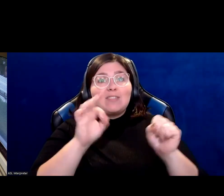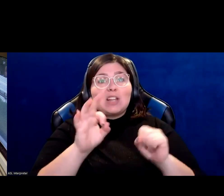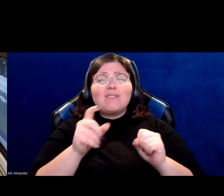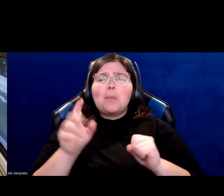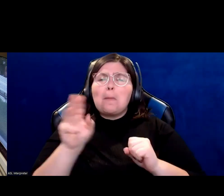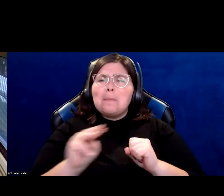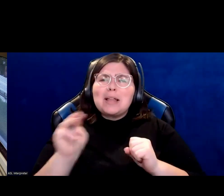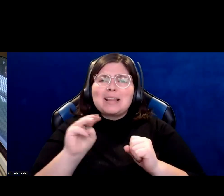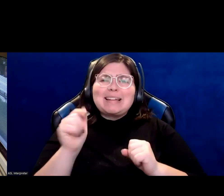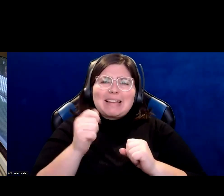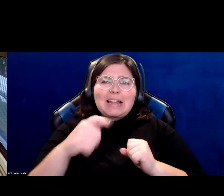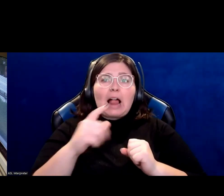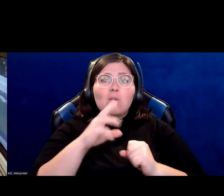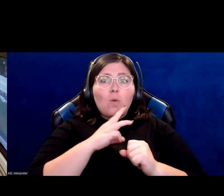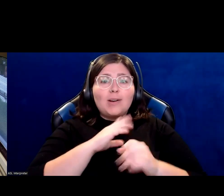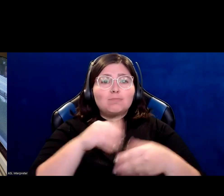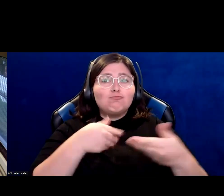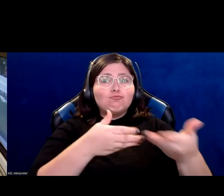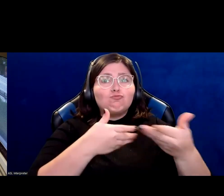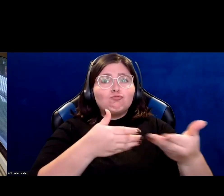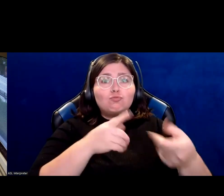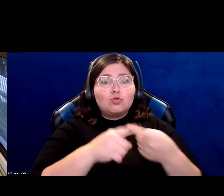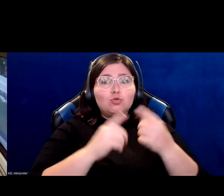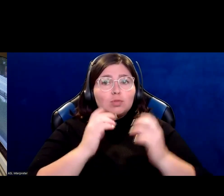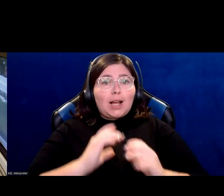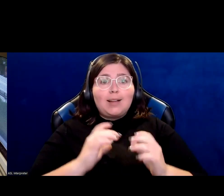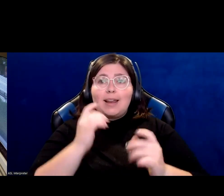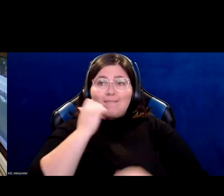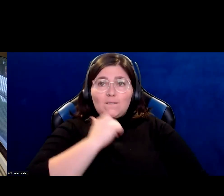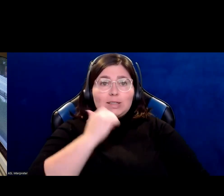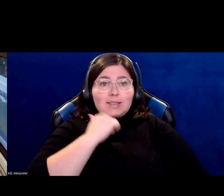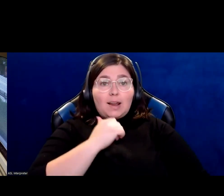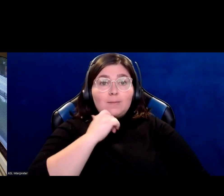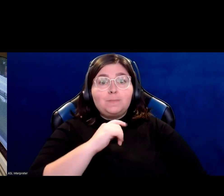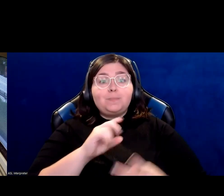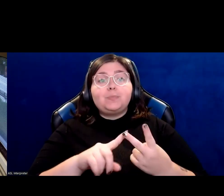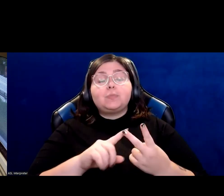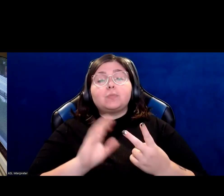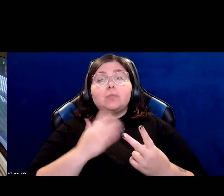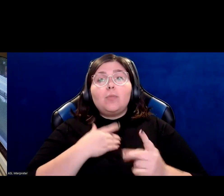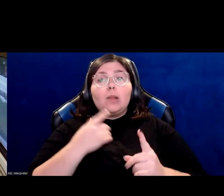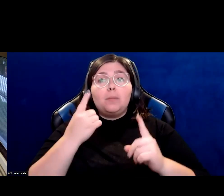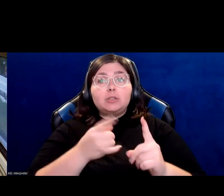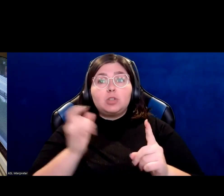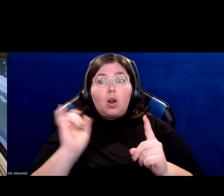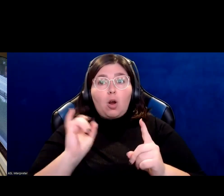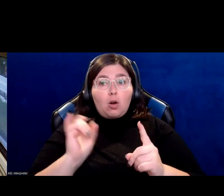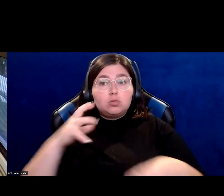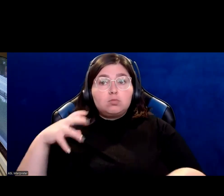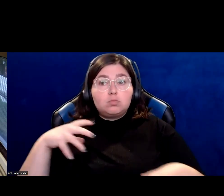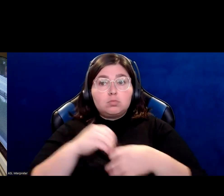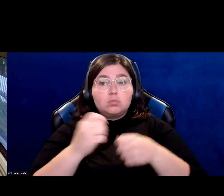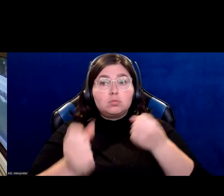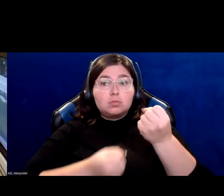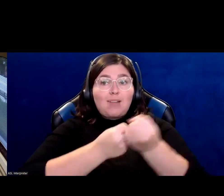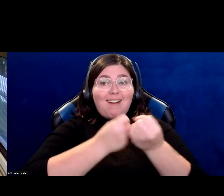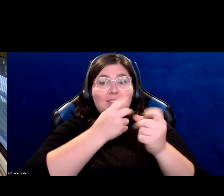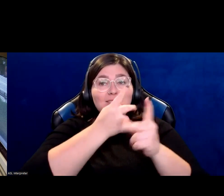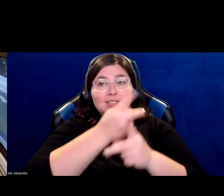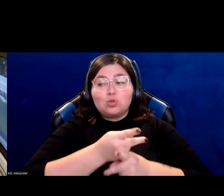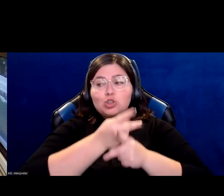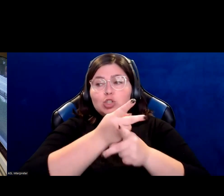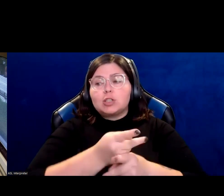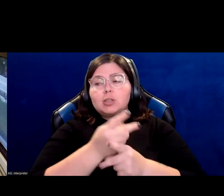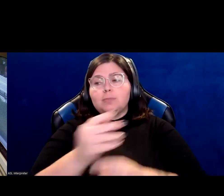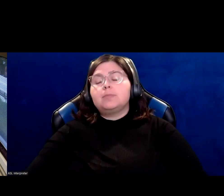of water that we deliver to customers every day. Secondly, our mission is also supported by the core value of stewardship.